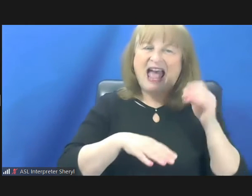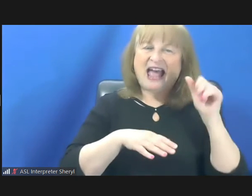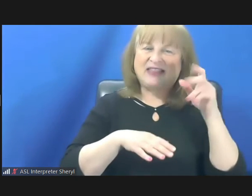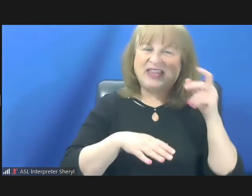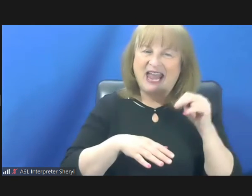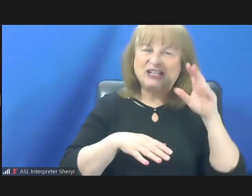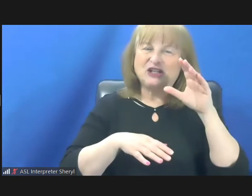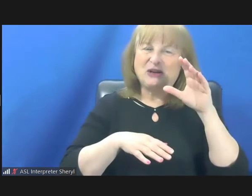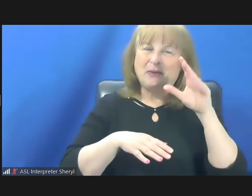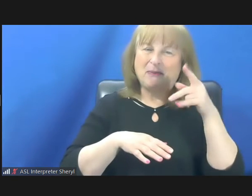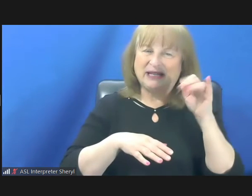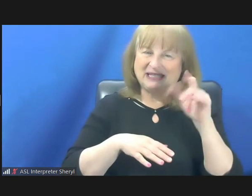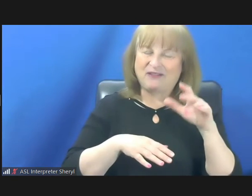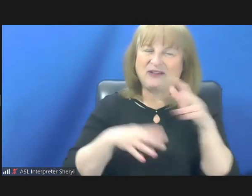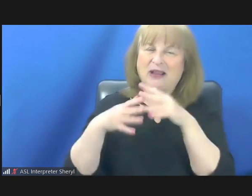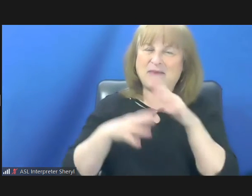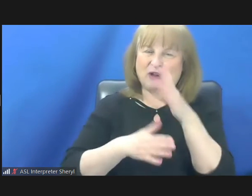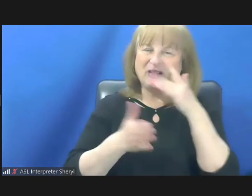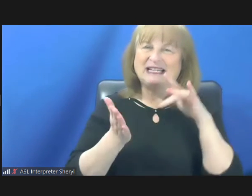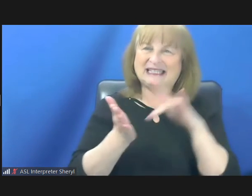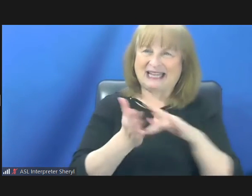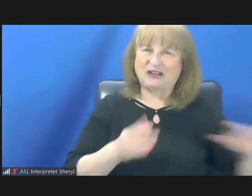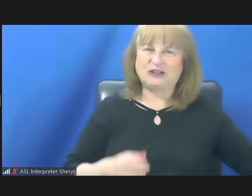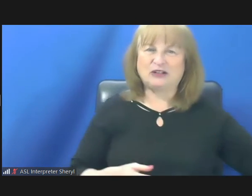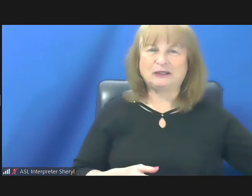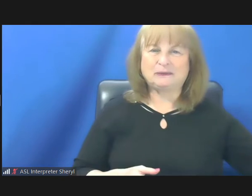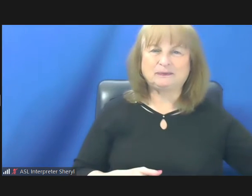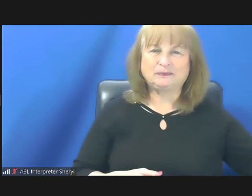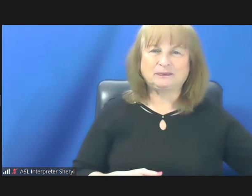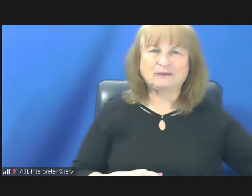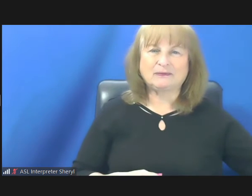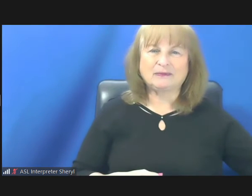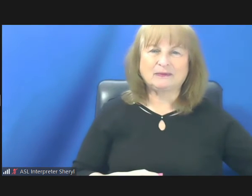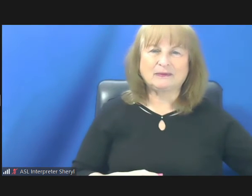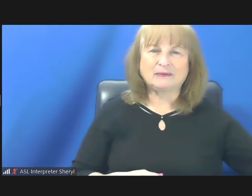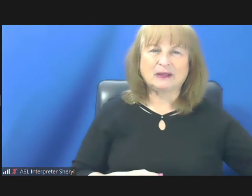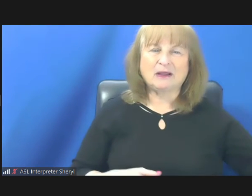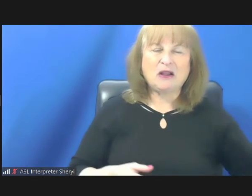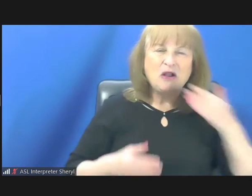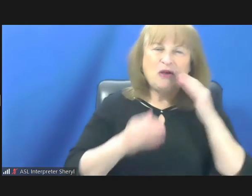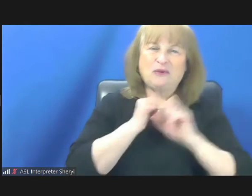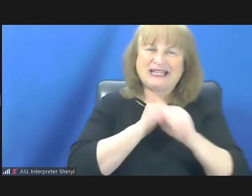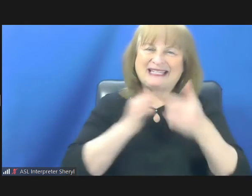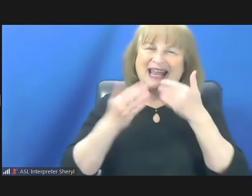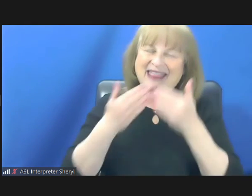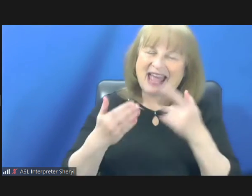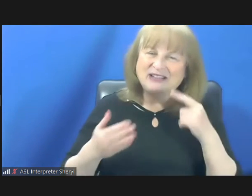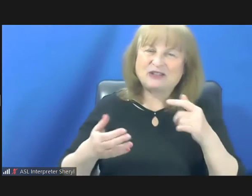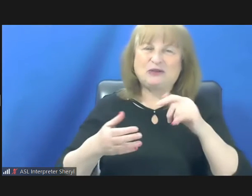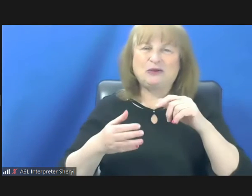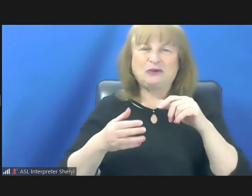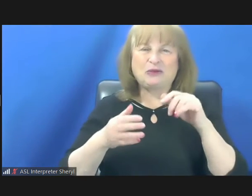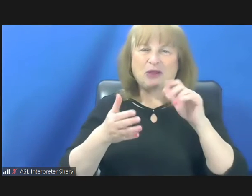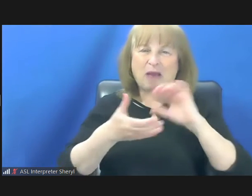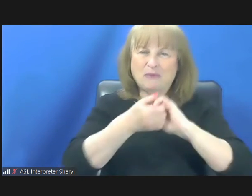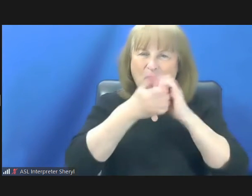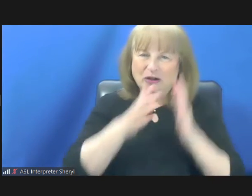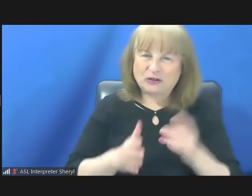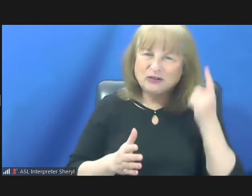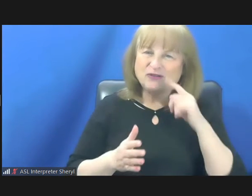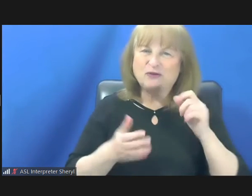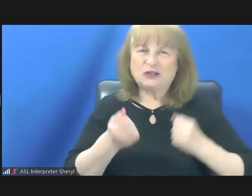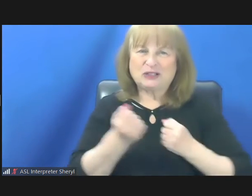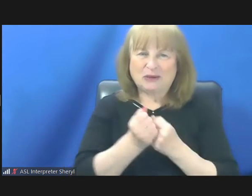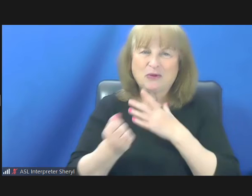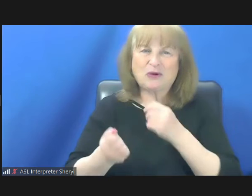for their support, and extend our thanks to our sponsors and partners, all of whom you can find on our website, for this and our other